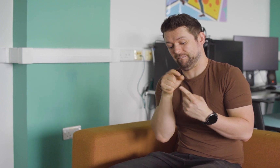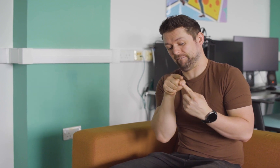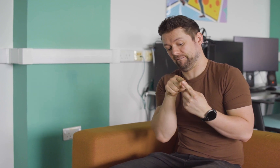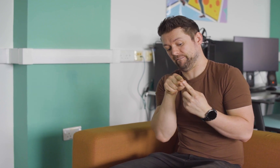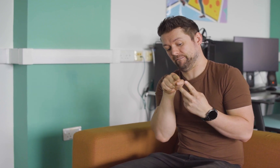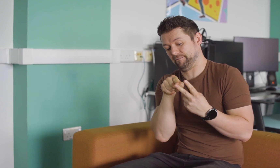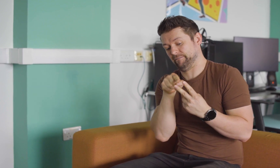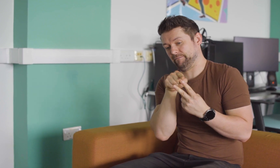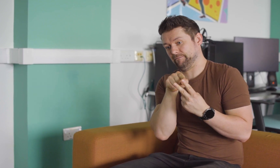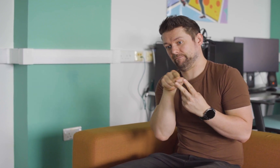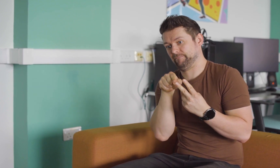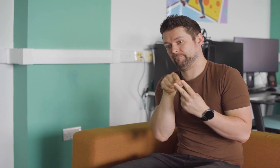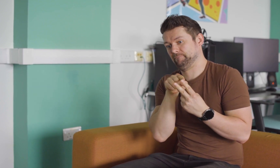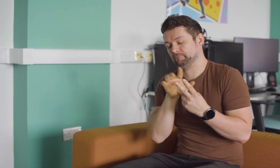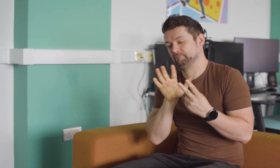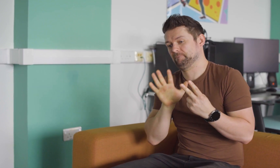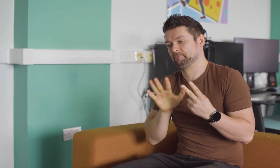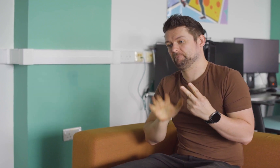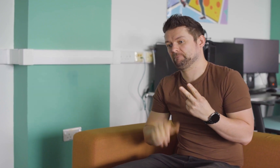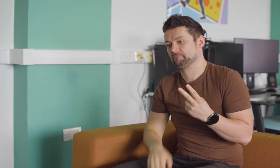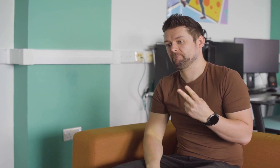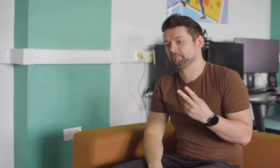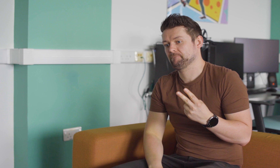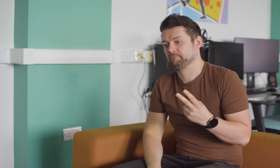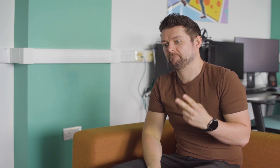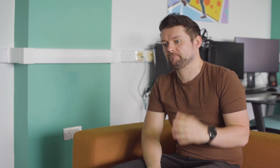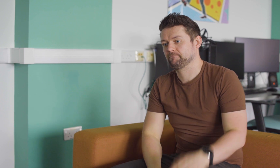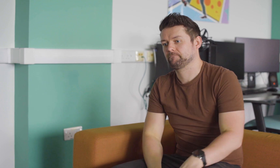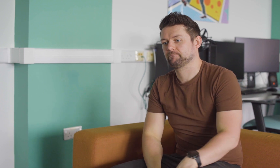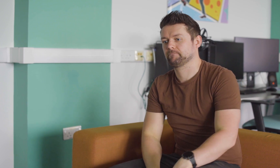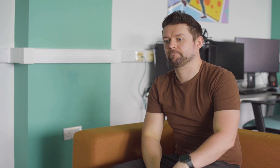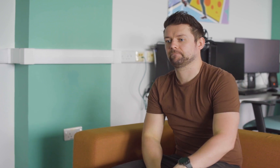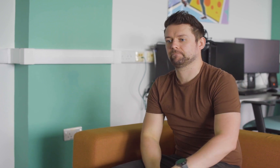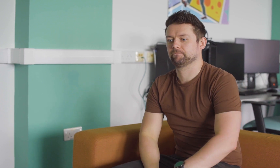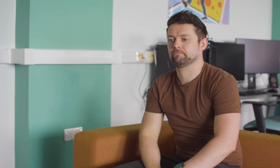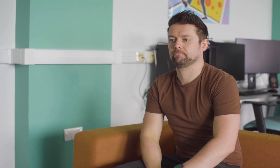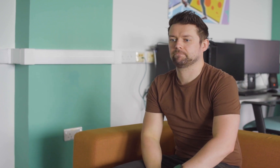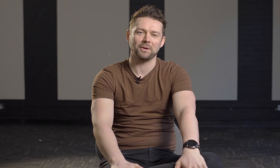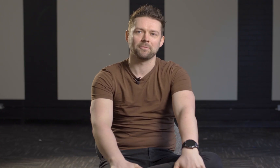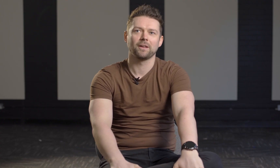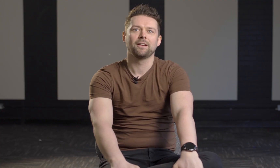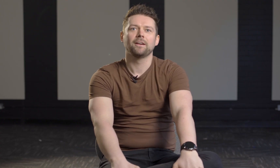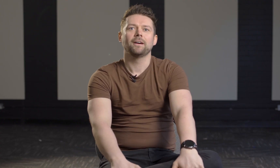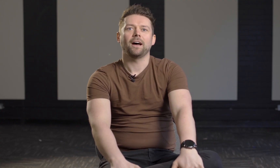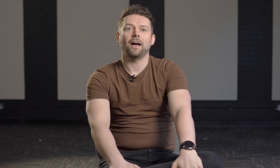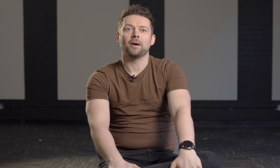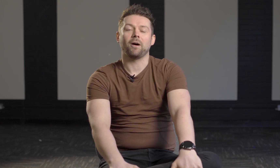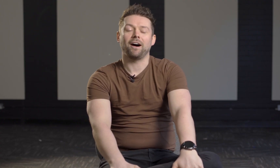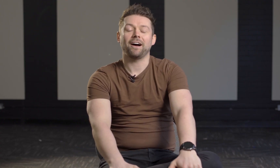I always thought that's a really, really weird thing to say about a job that you supposedly enjoy doing. I